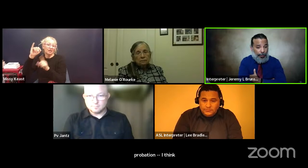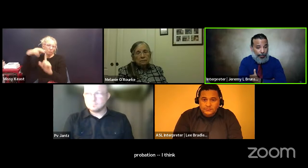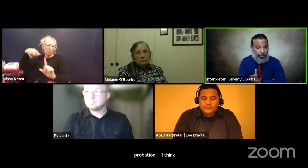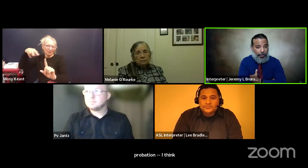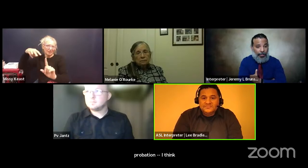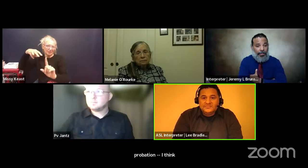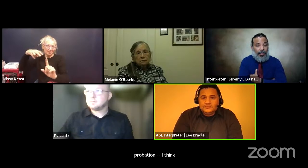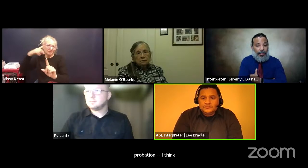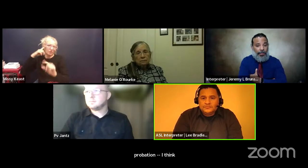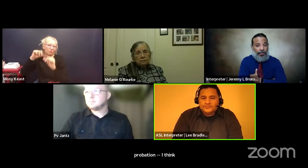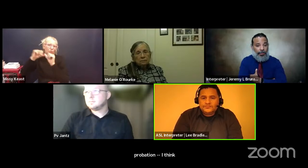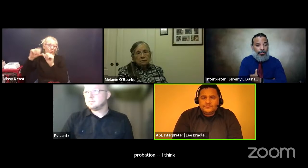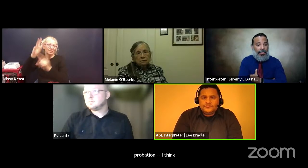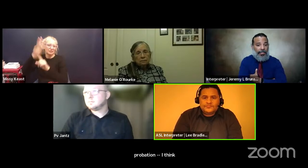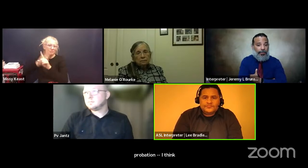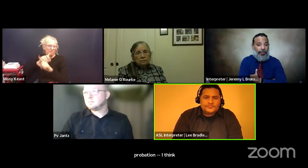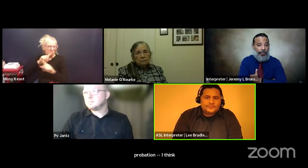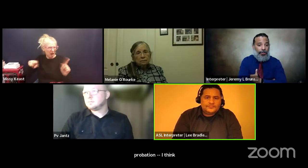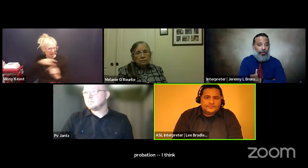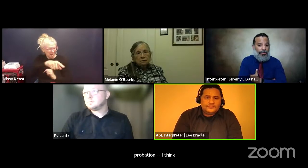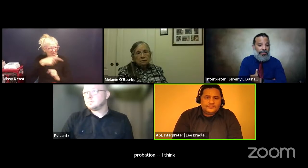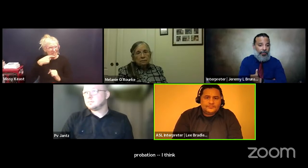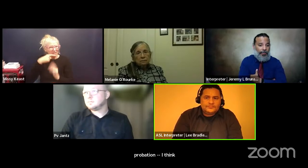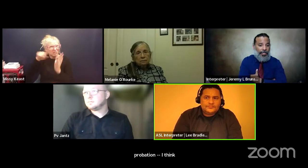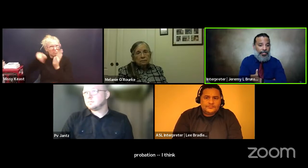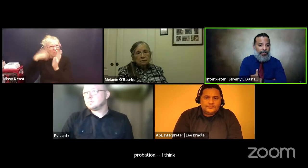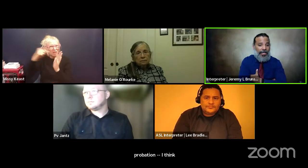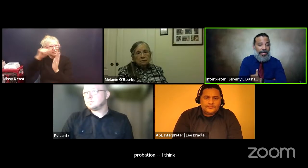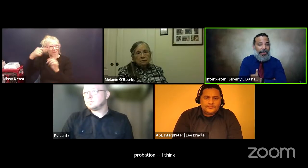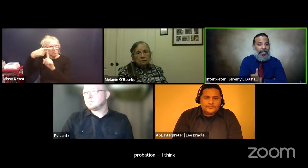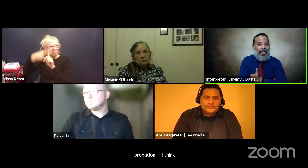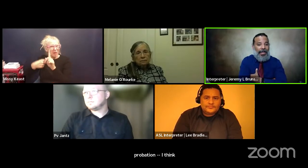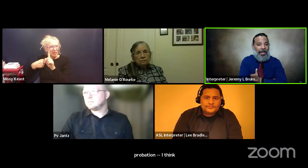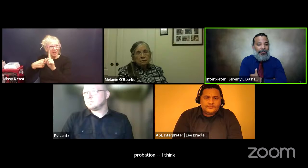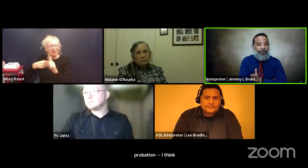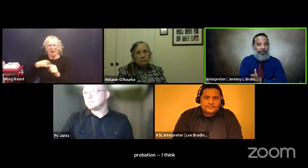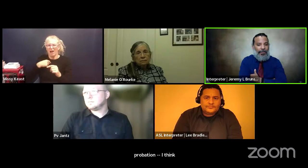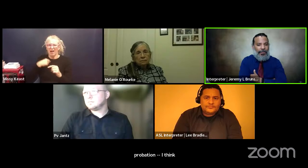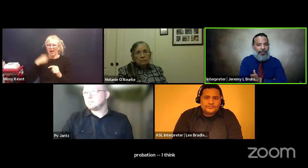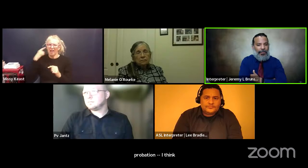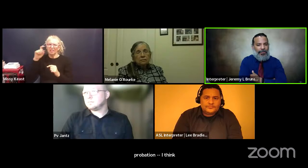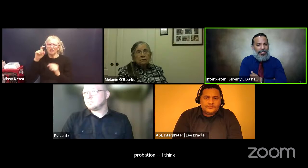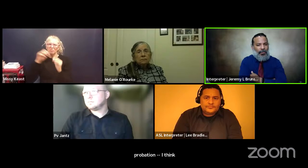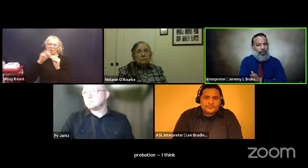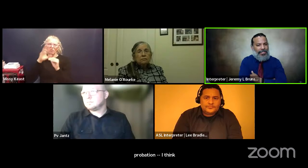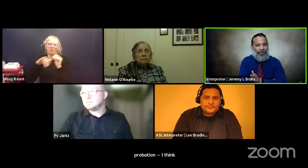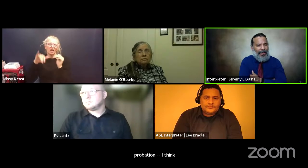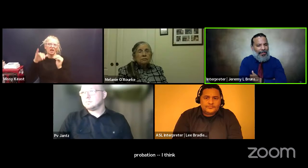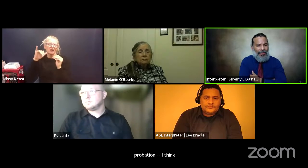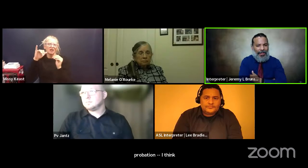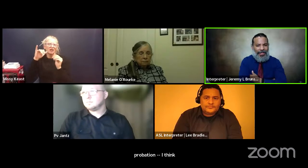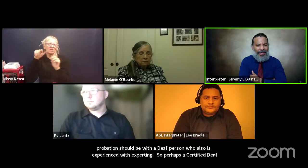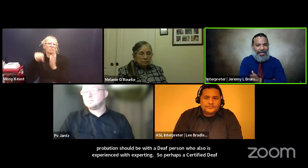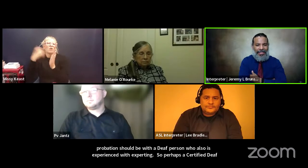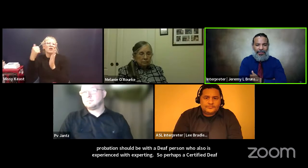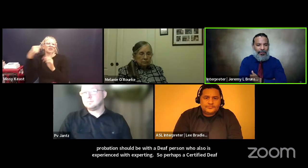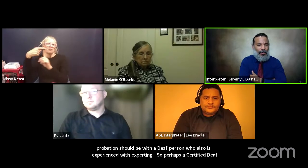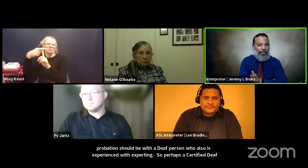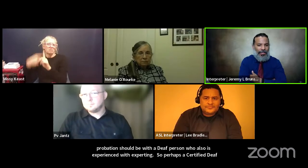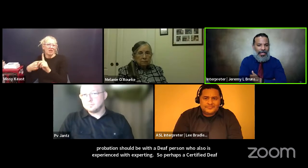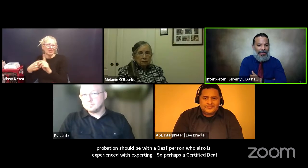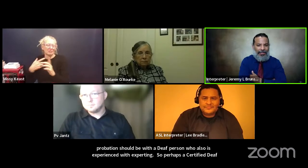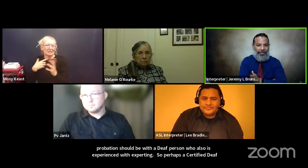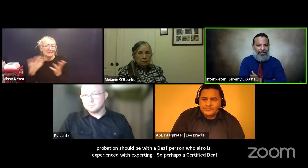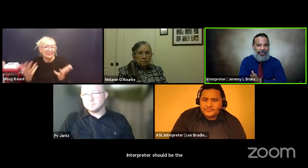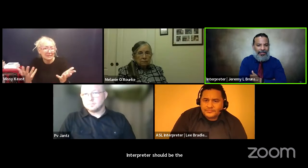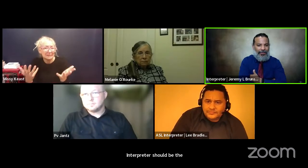deaf interpreter should be the person who oversees the probation. But somebody said once a month, and I think it should be more